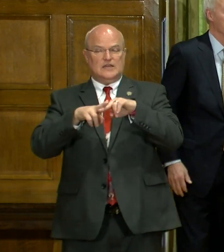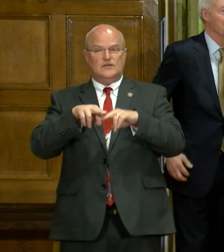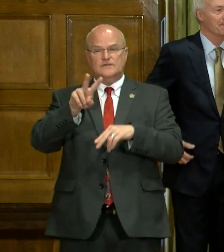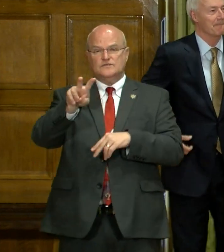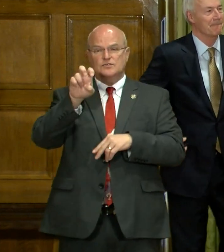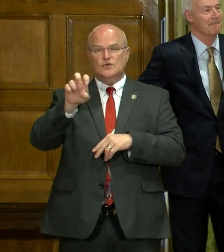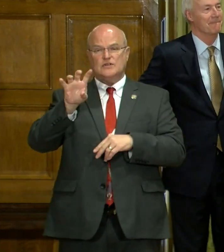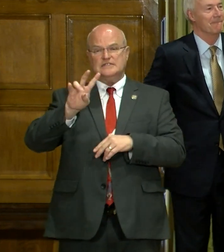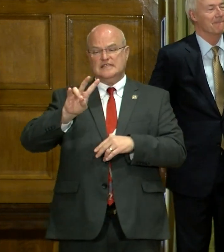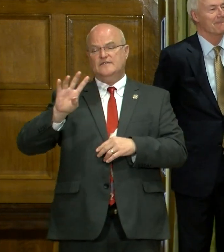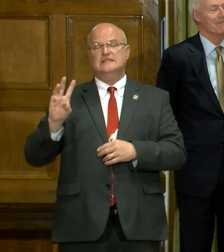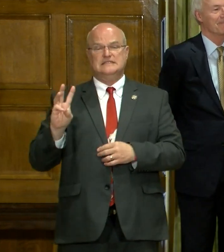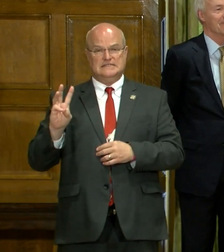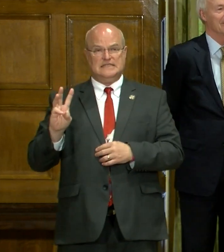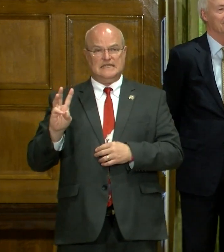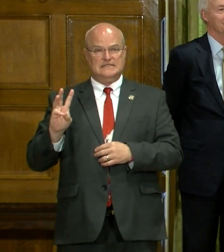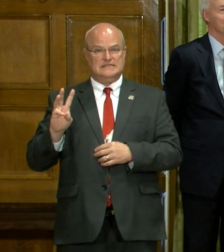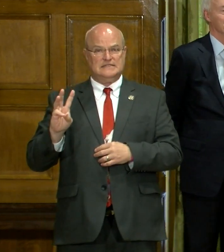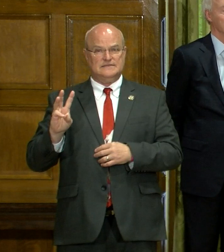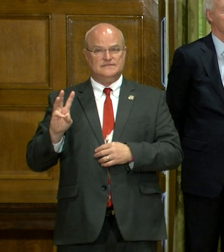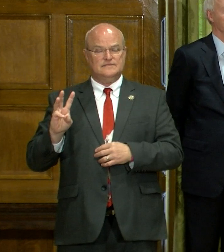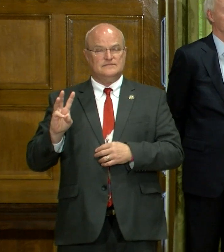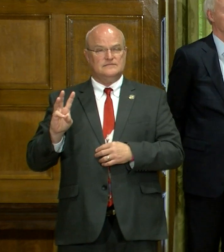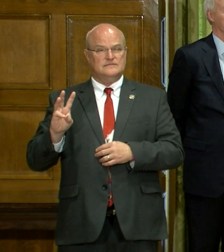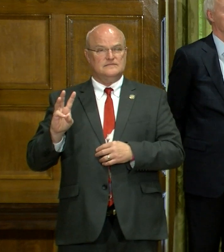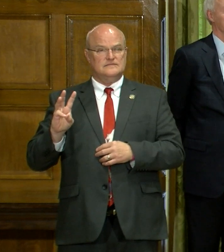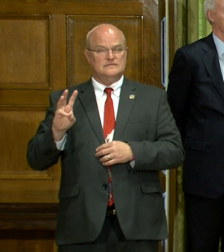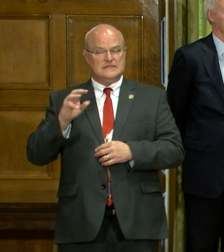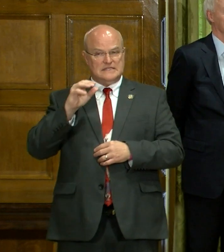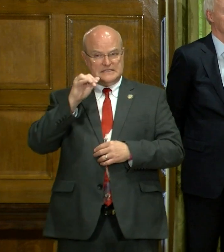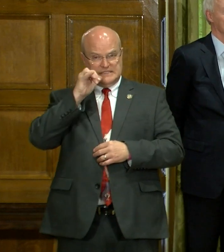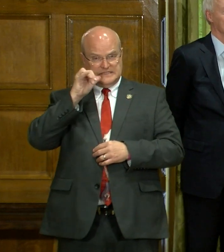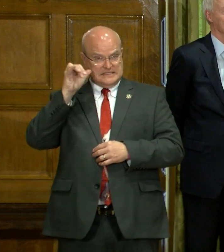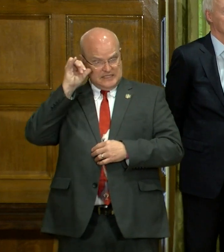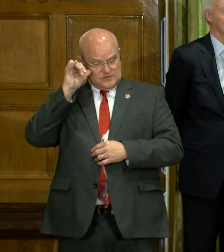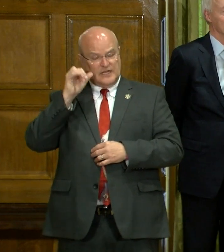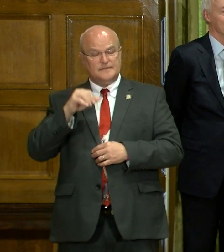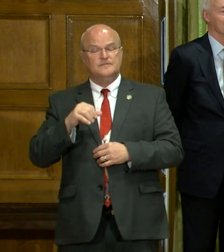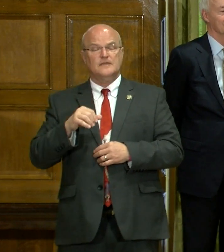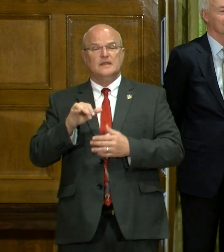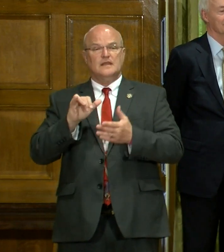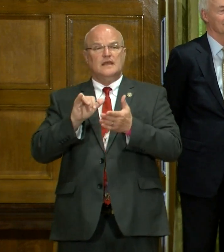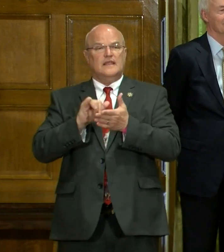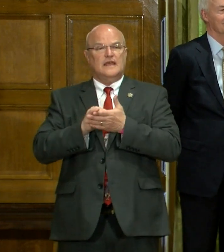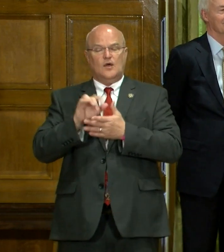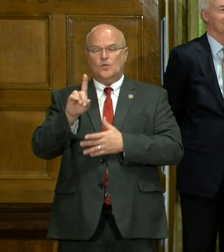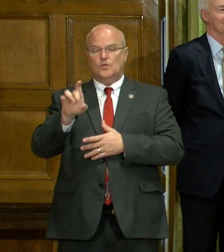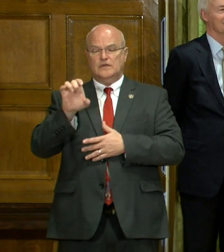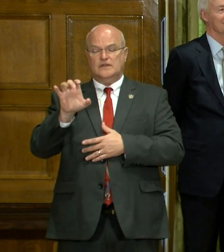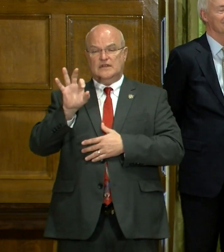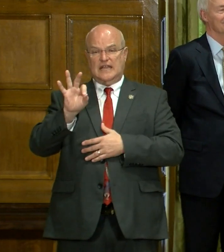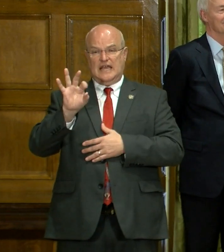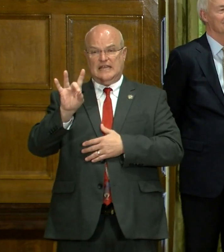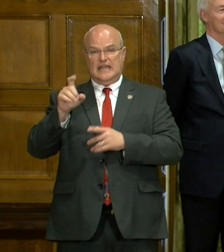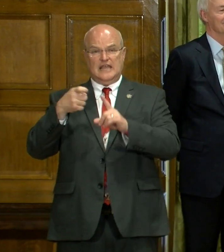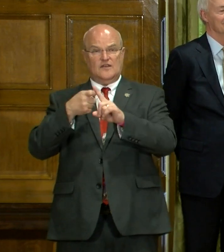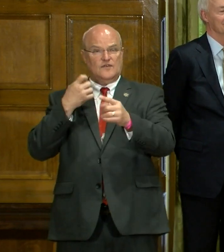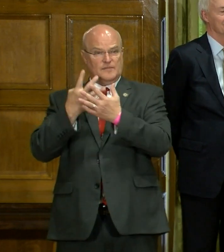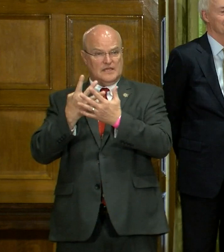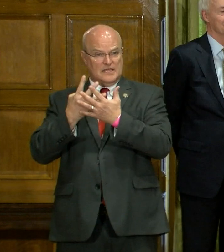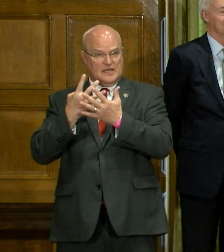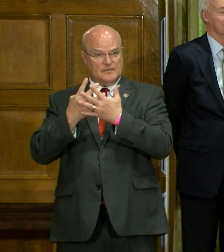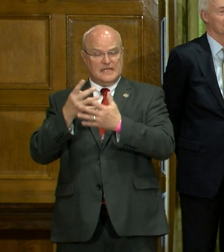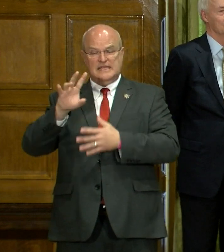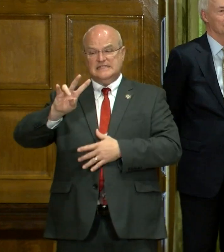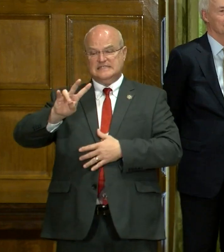of 276 cases yesterday, of which 198 are from the Cummins unit